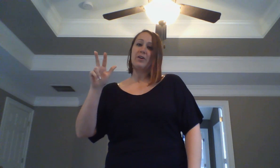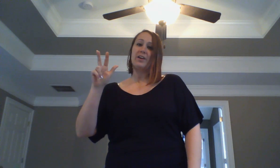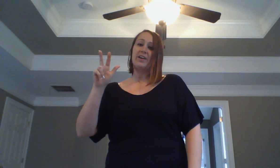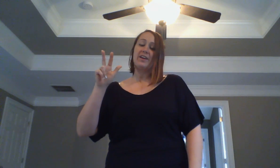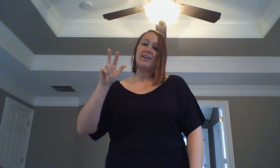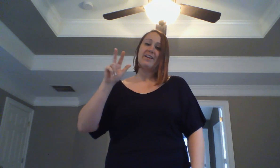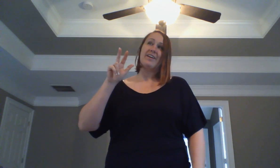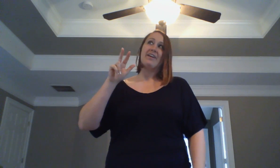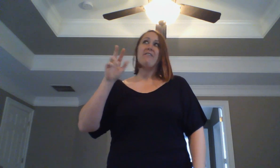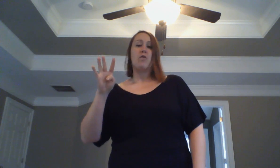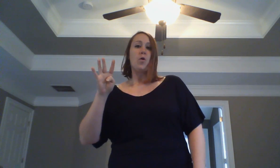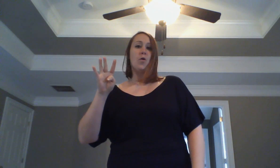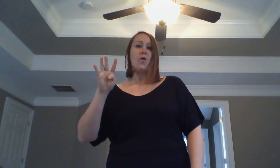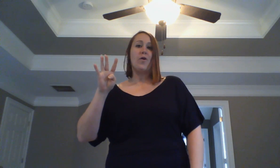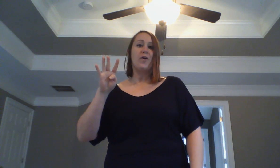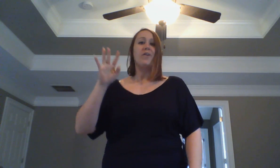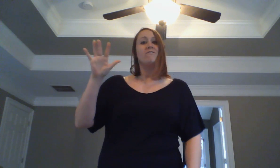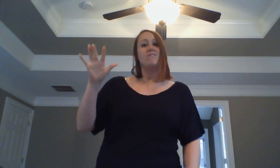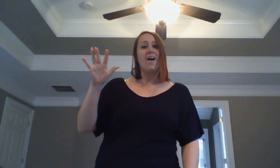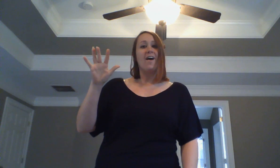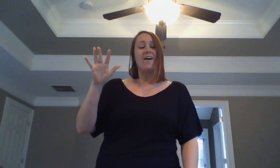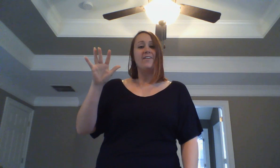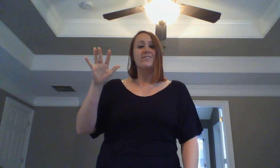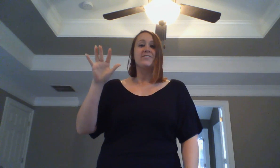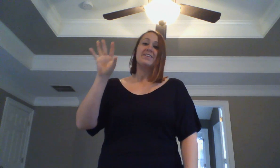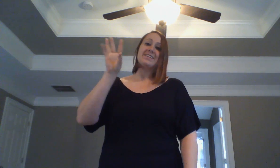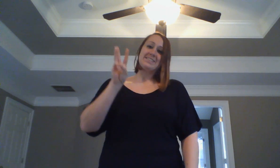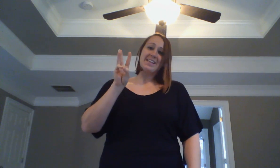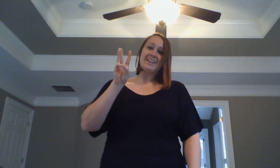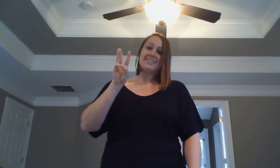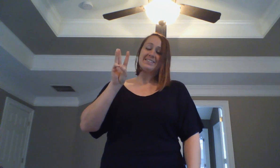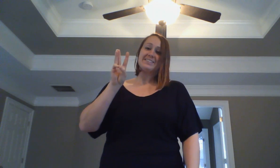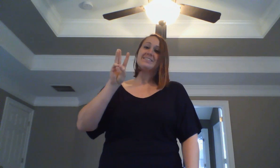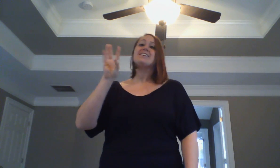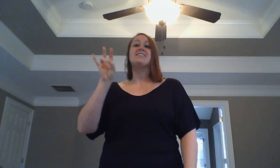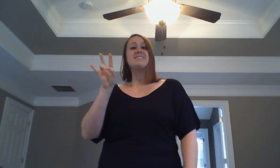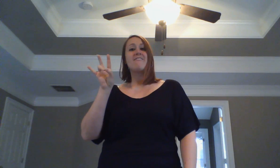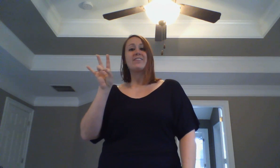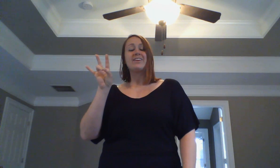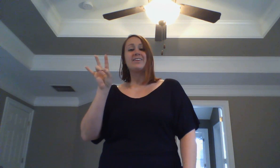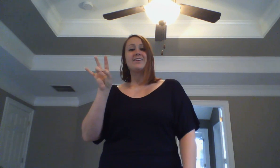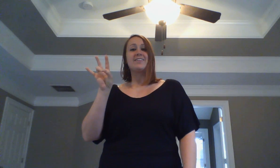4, 5, 6, 7, 8, 9, 10.